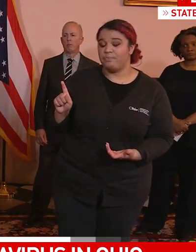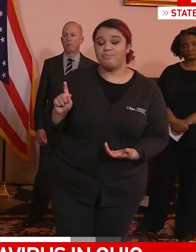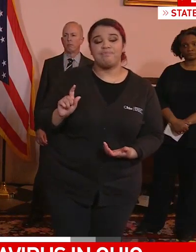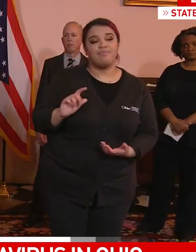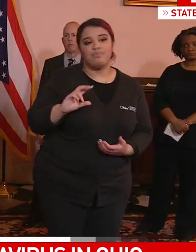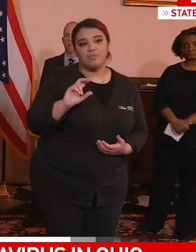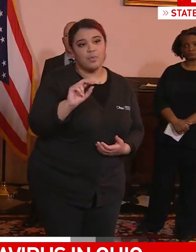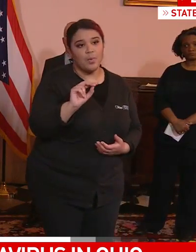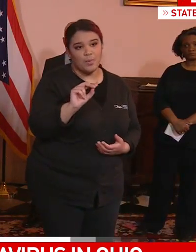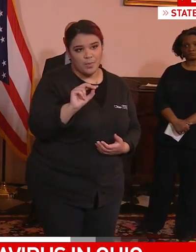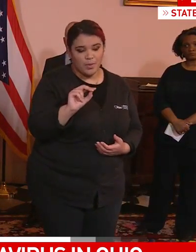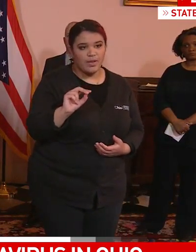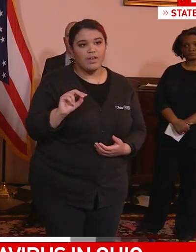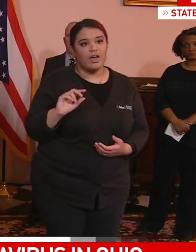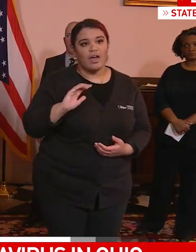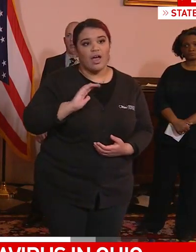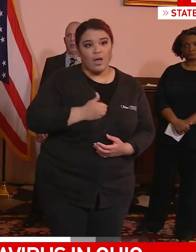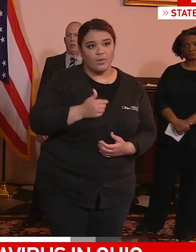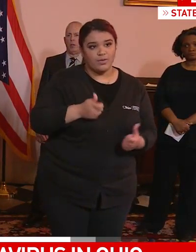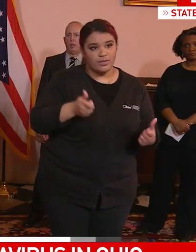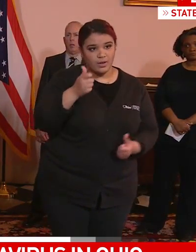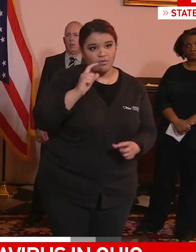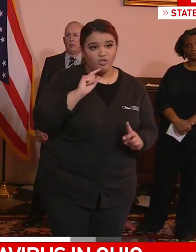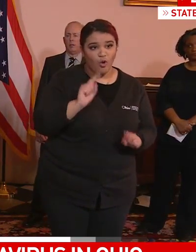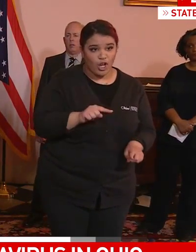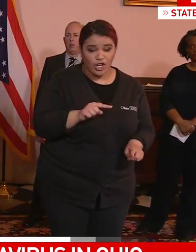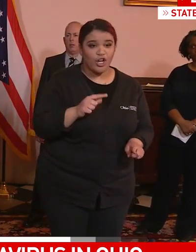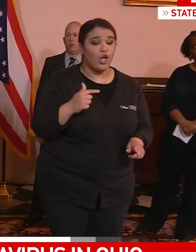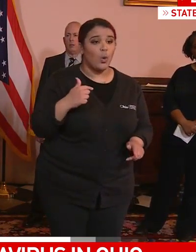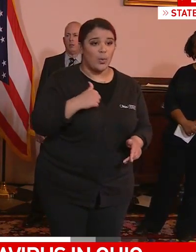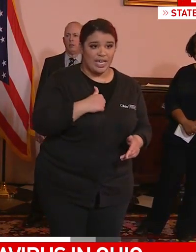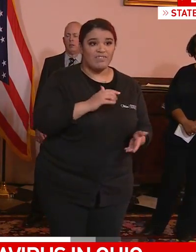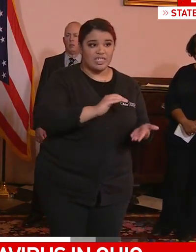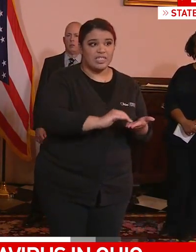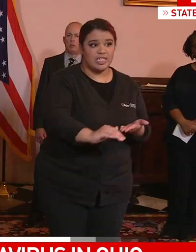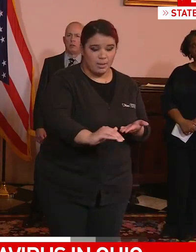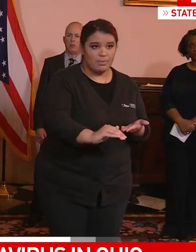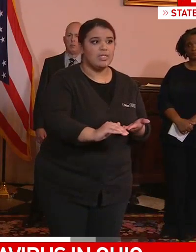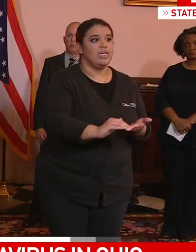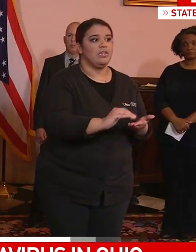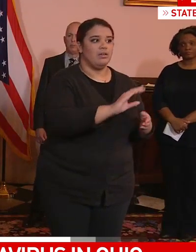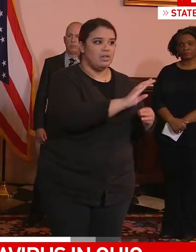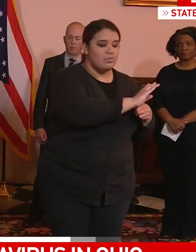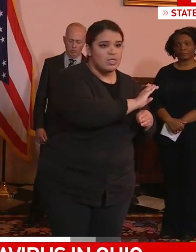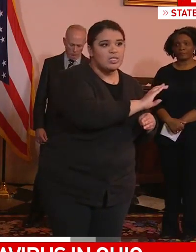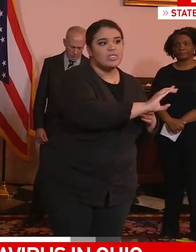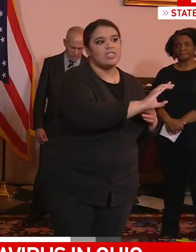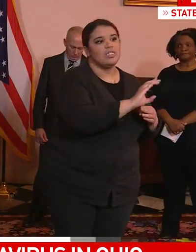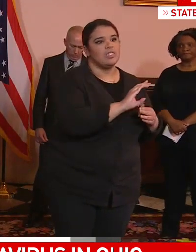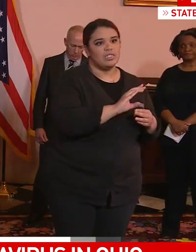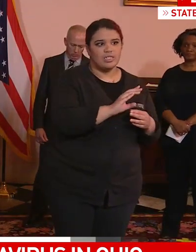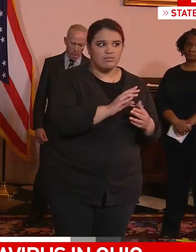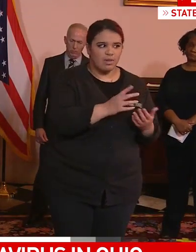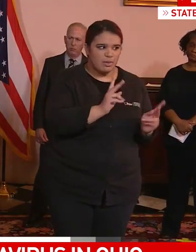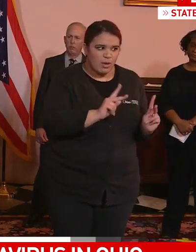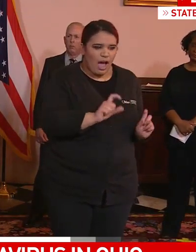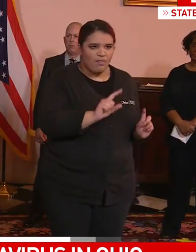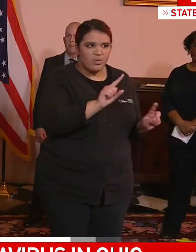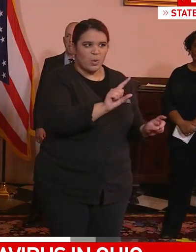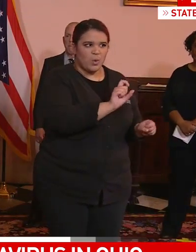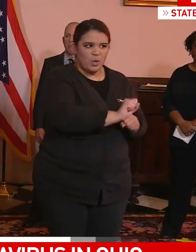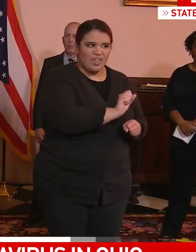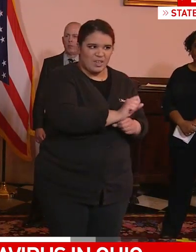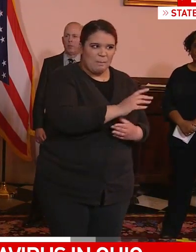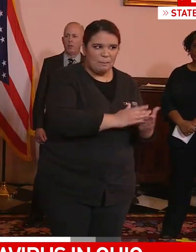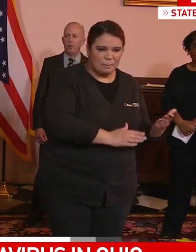orders, we exempted out businesses. We have people who are going to work, basically. They're certainly going to work. We also